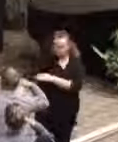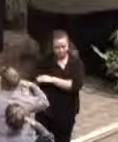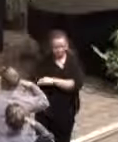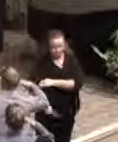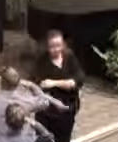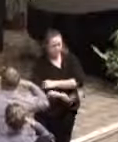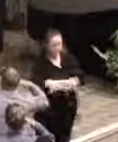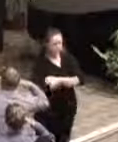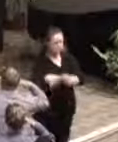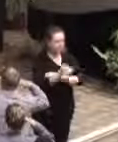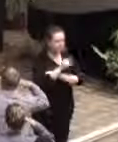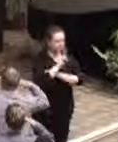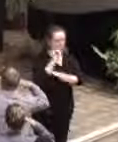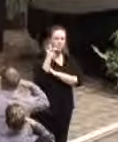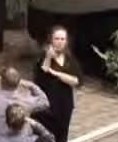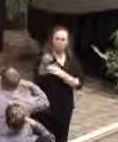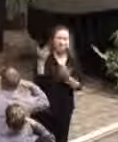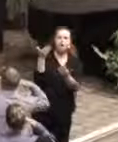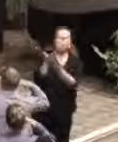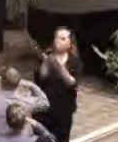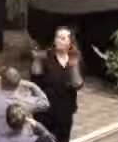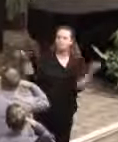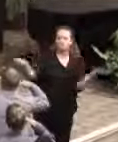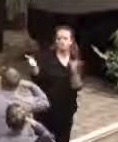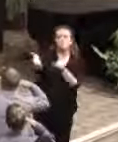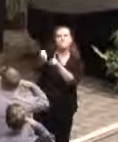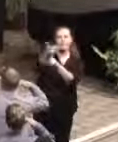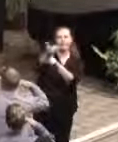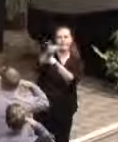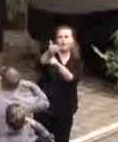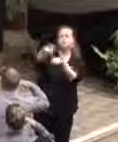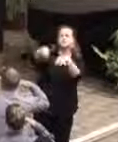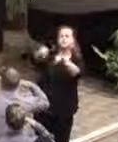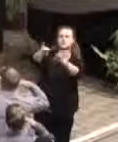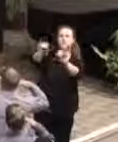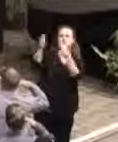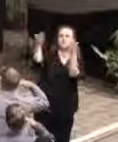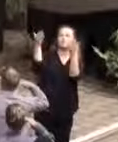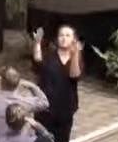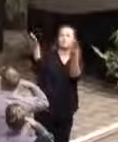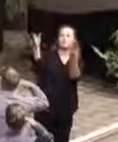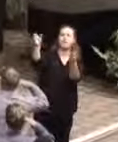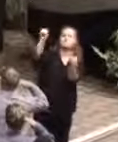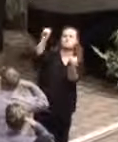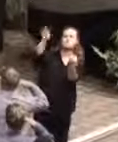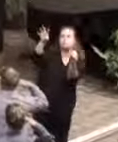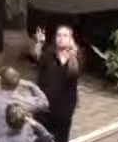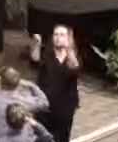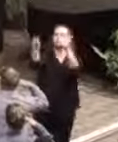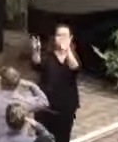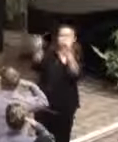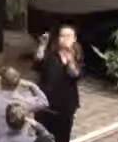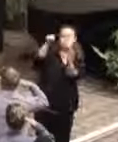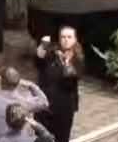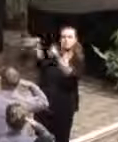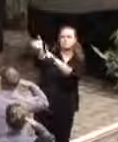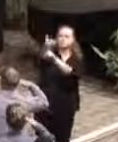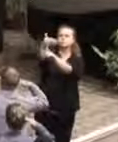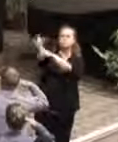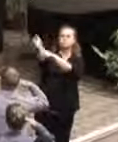through the night that our flag was still there.